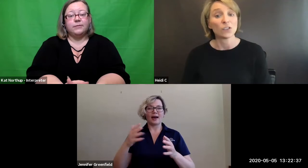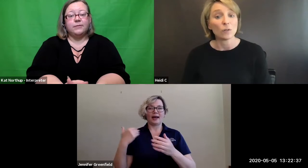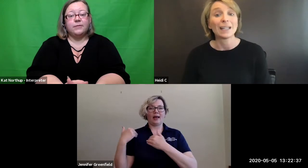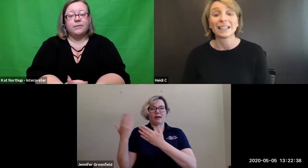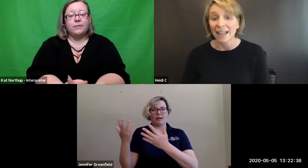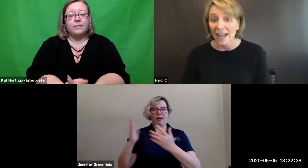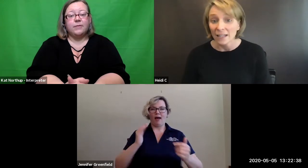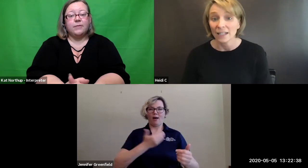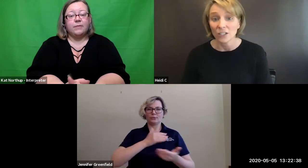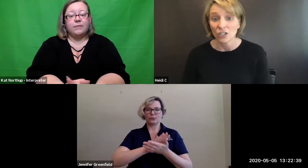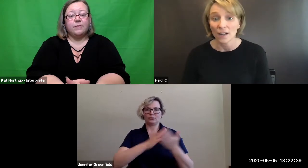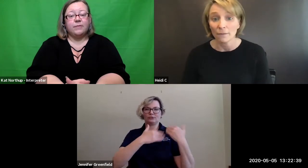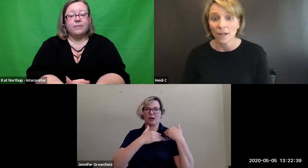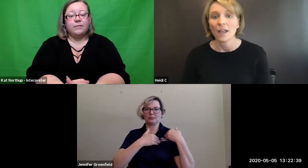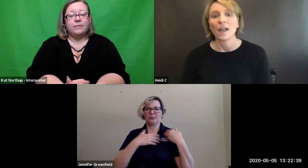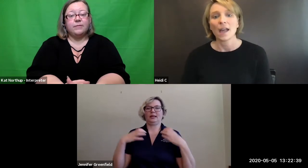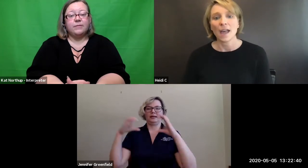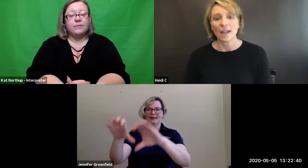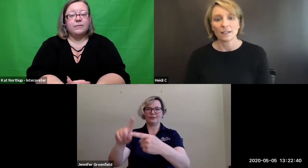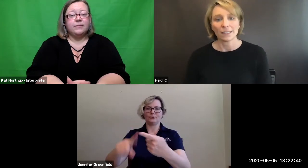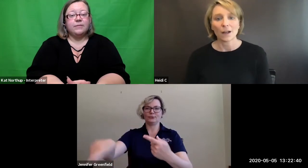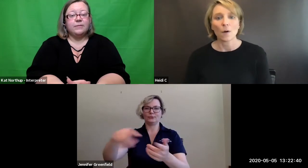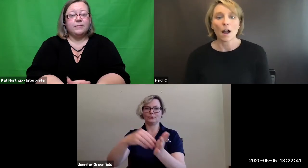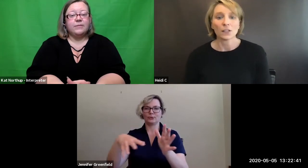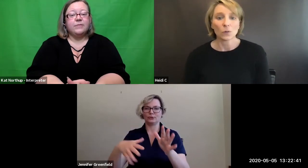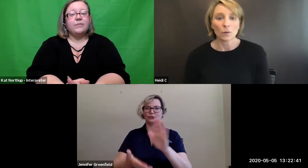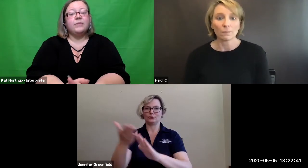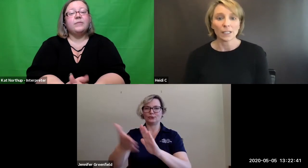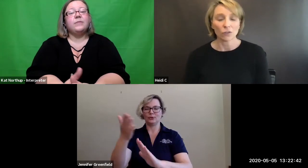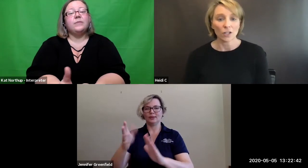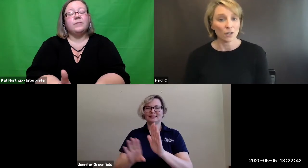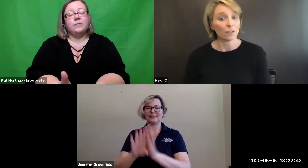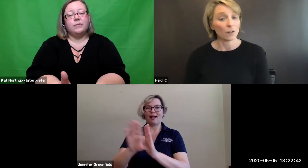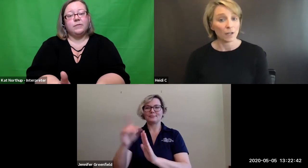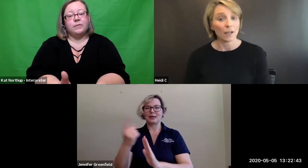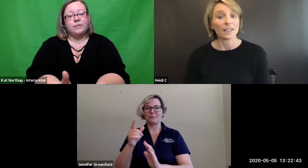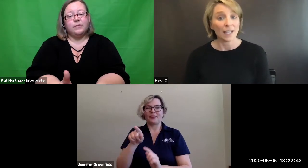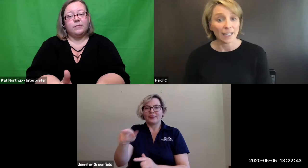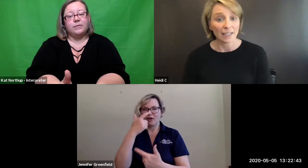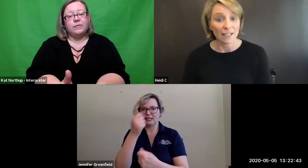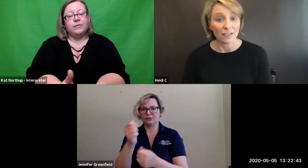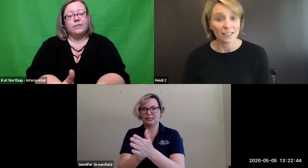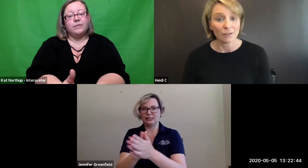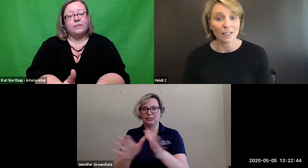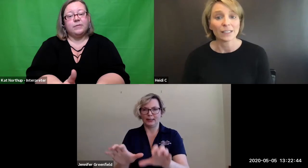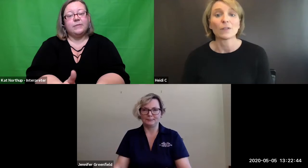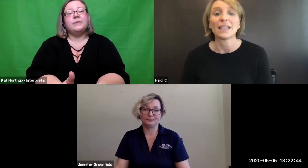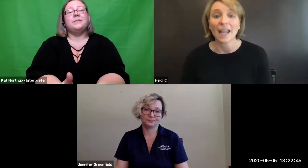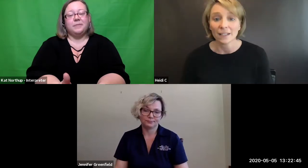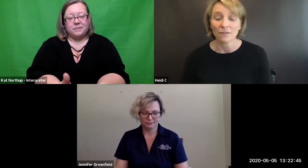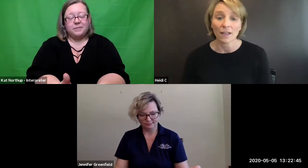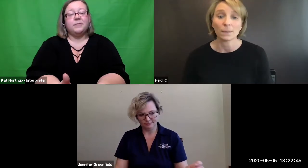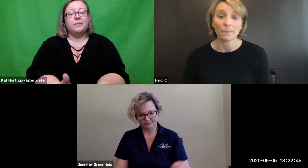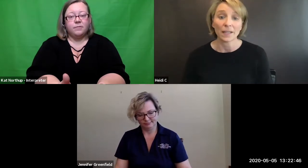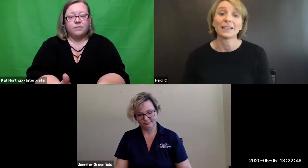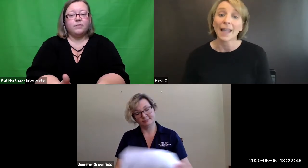be a student-led initiative. And so our school administration could delegate that to the students so that they